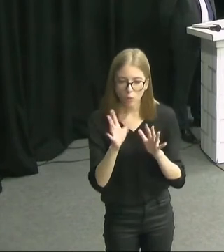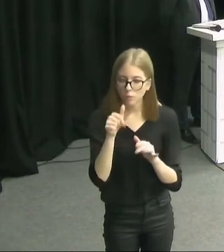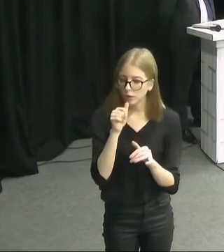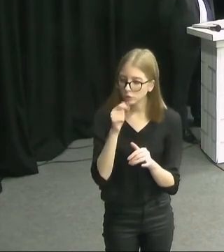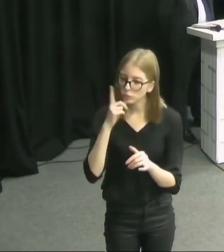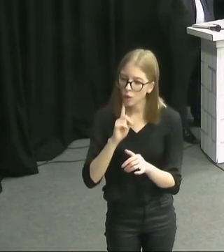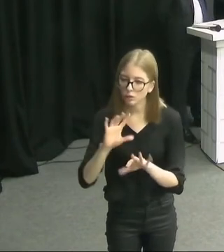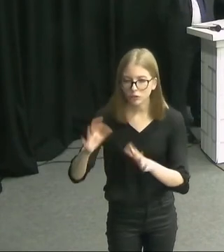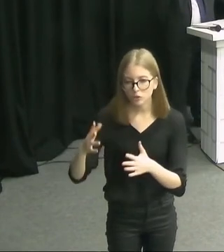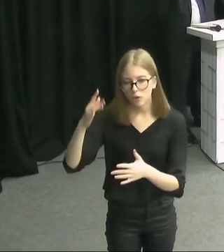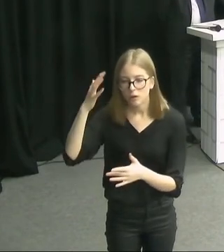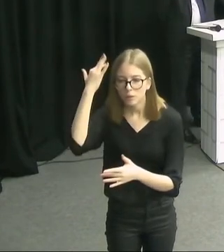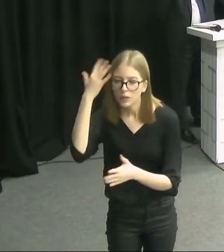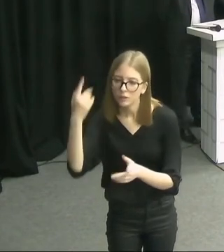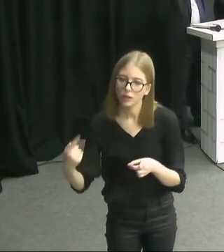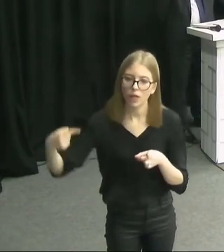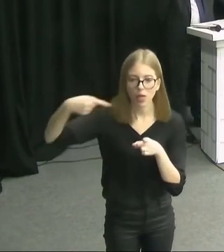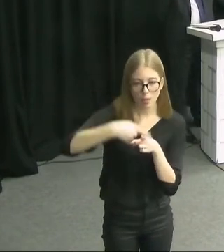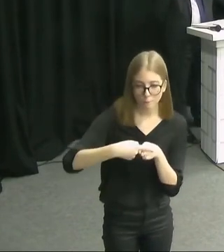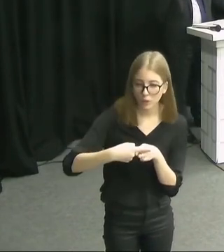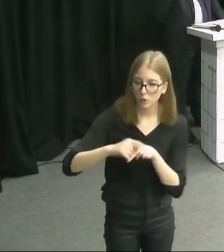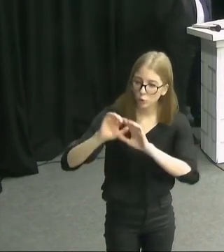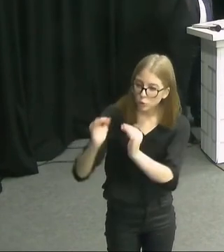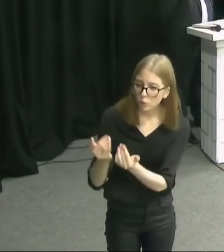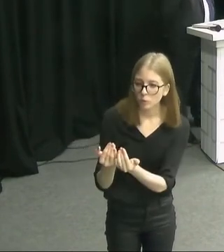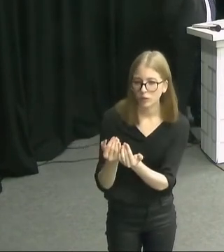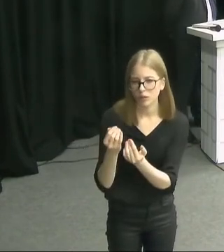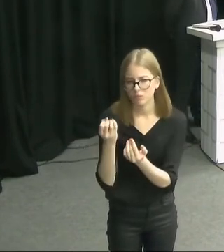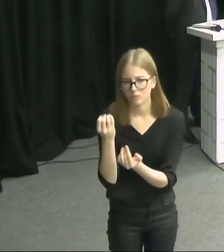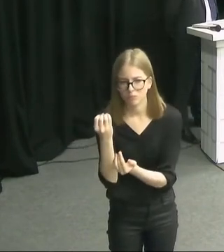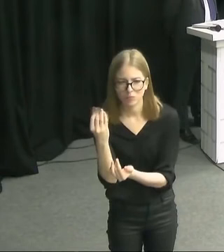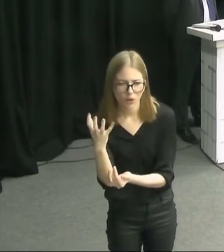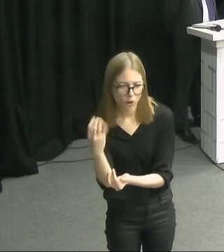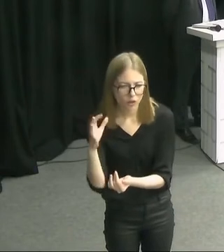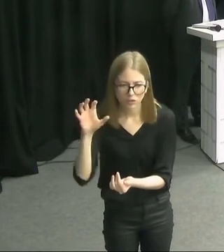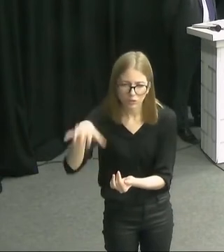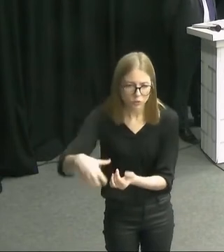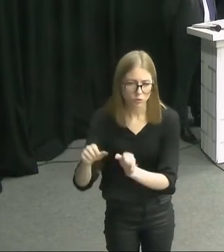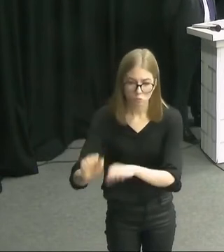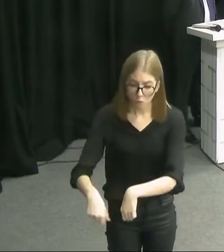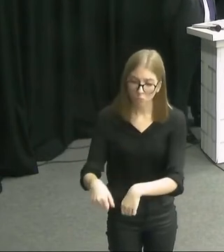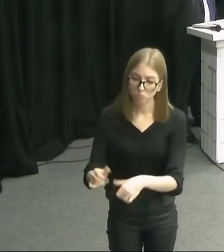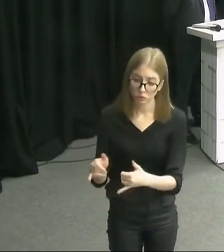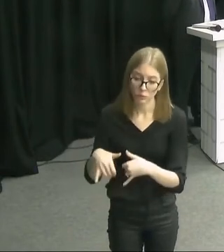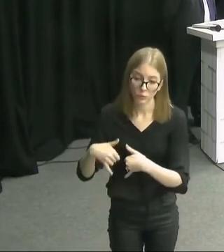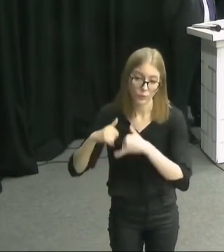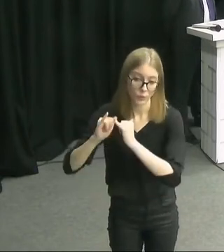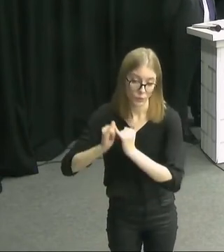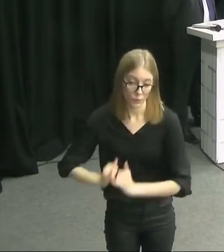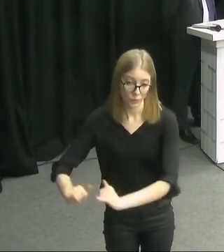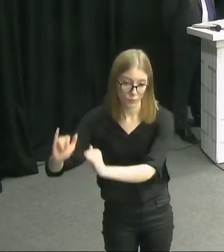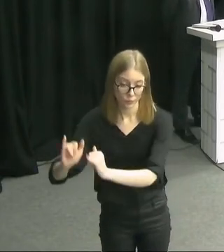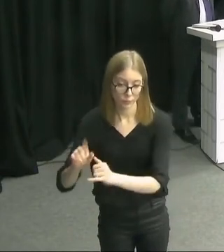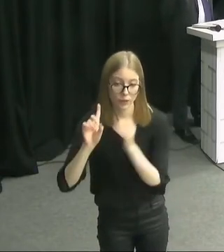don't have too much time. I would like to also state that after the statements, we will